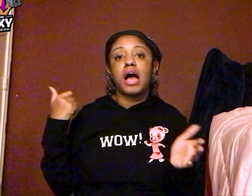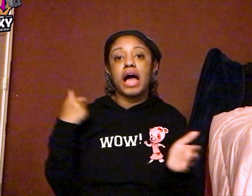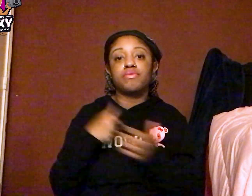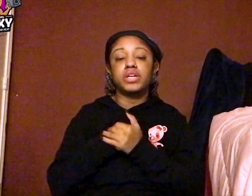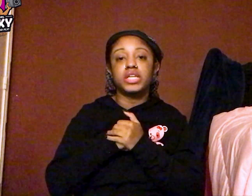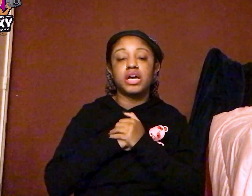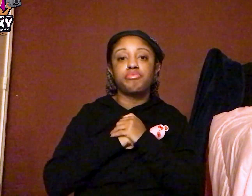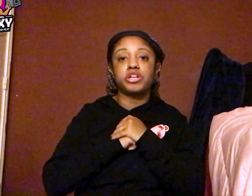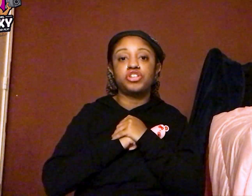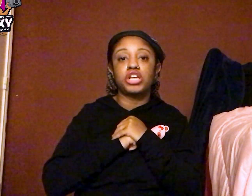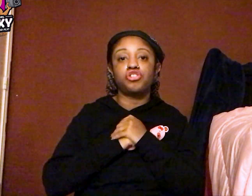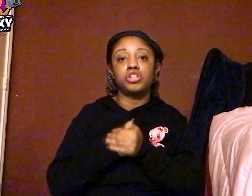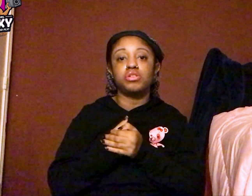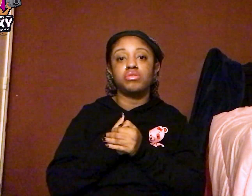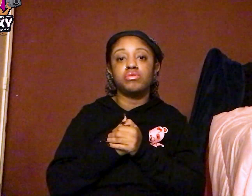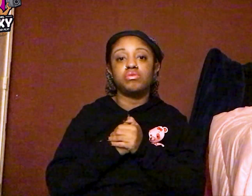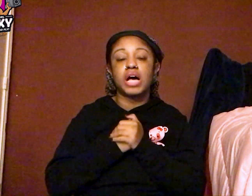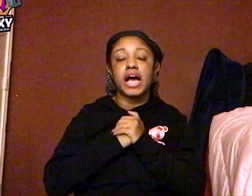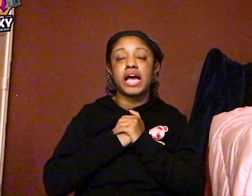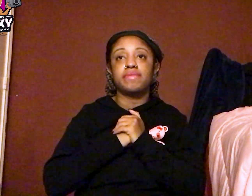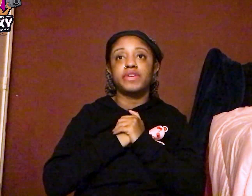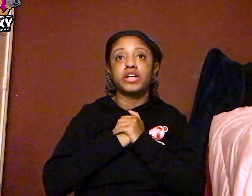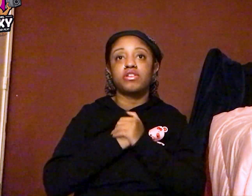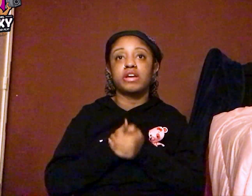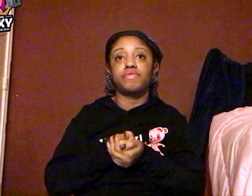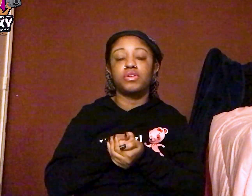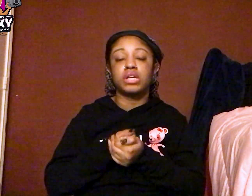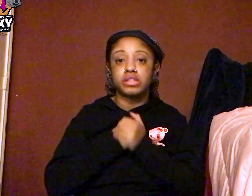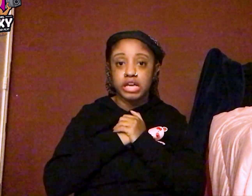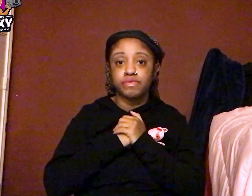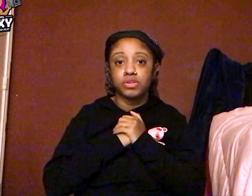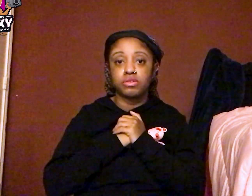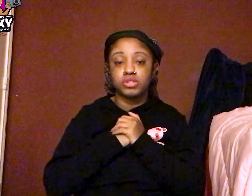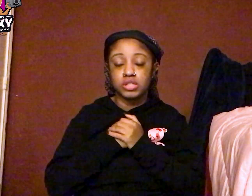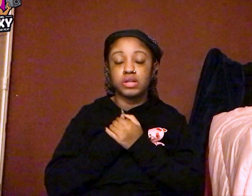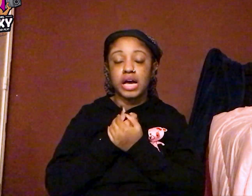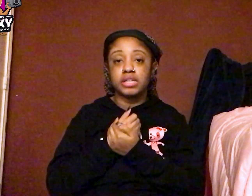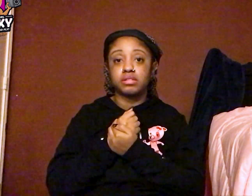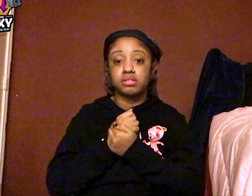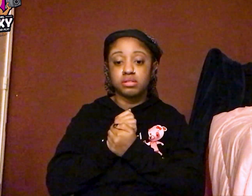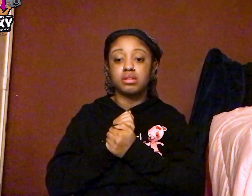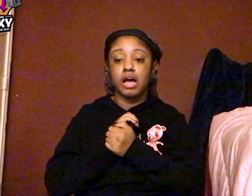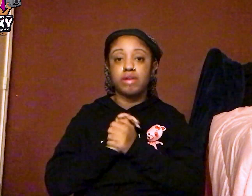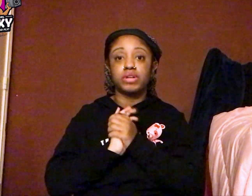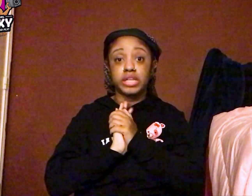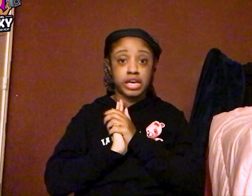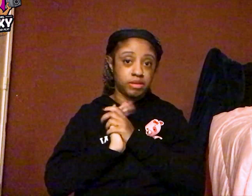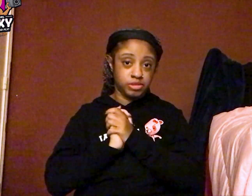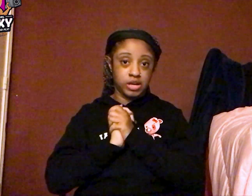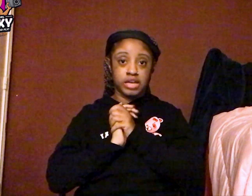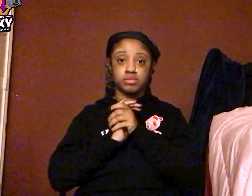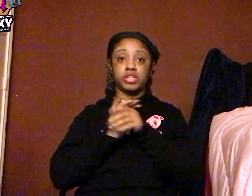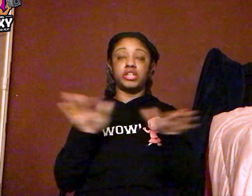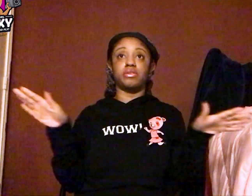I really appreciate you. I'm very grateful and thankful to you guys. I really am. You guys really don't